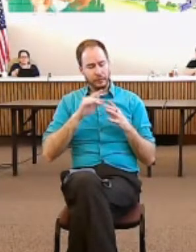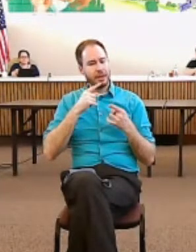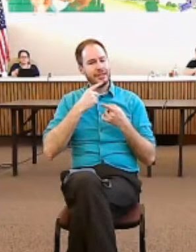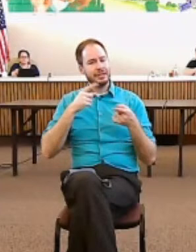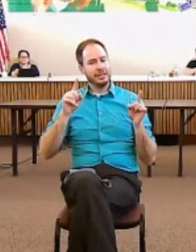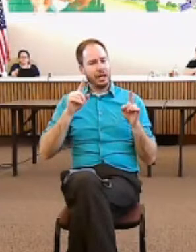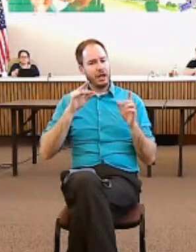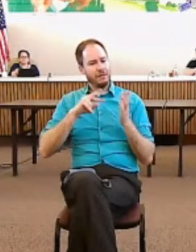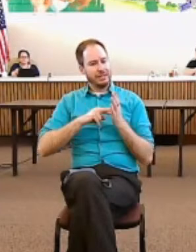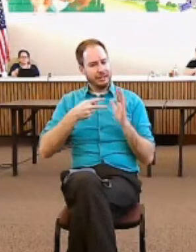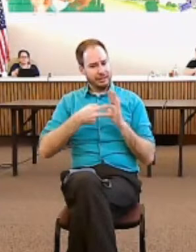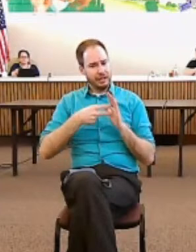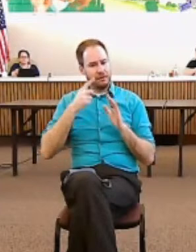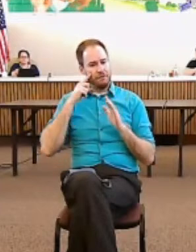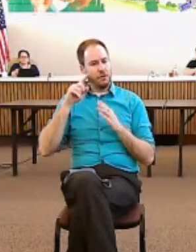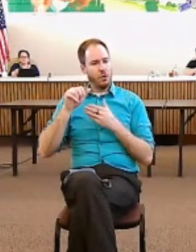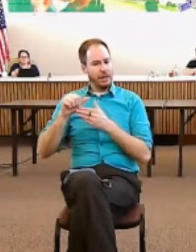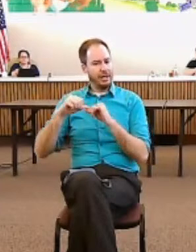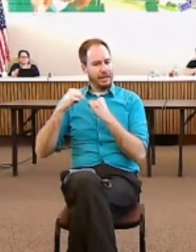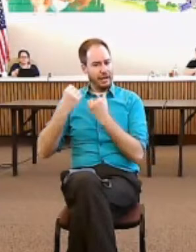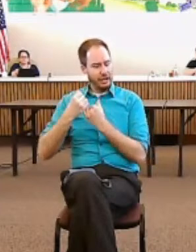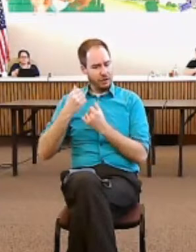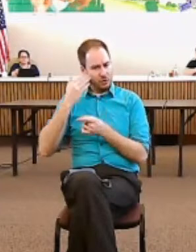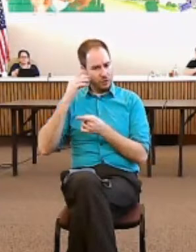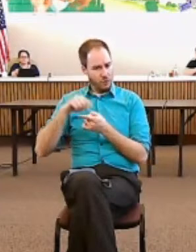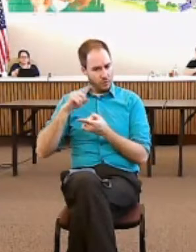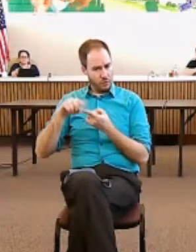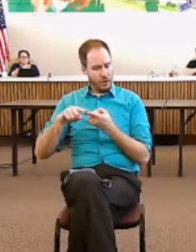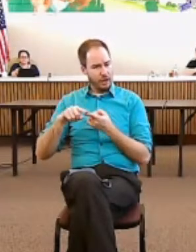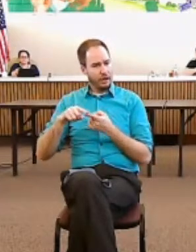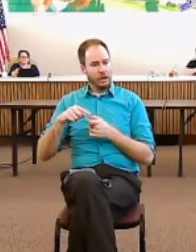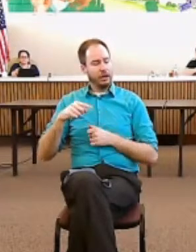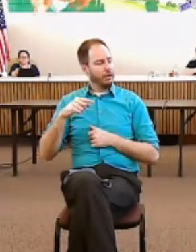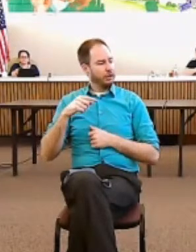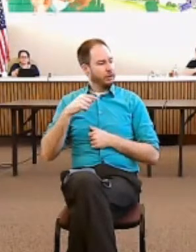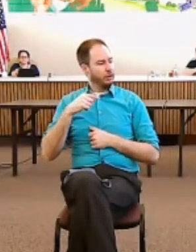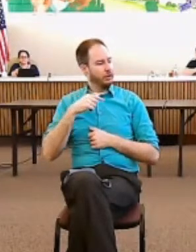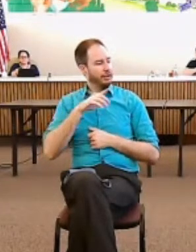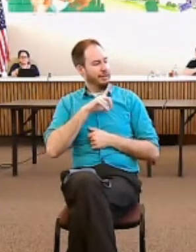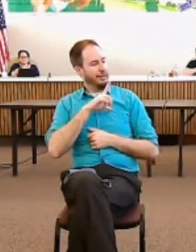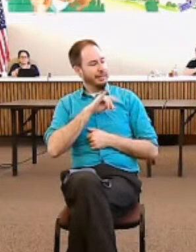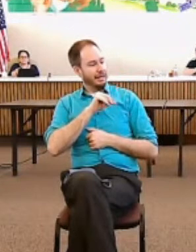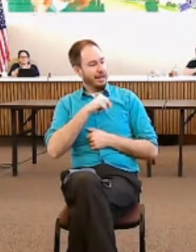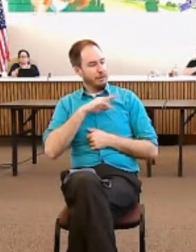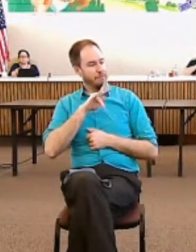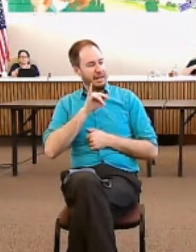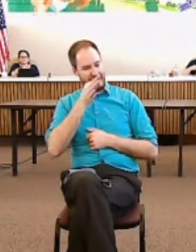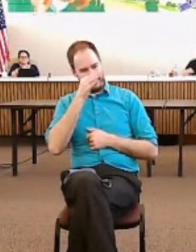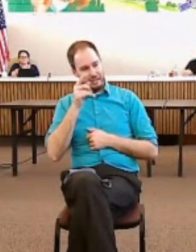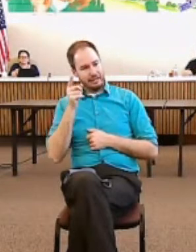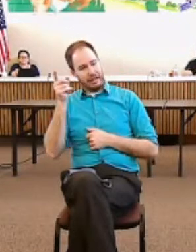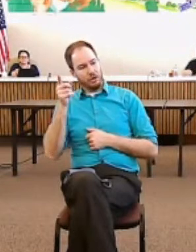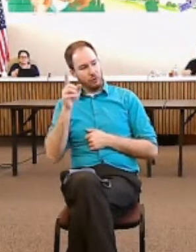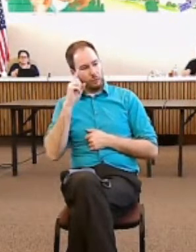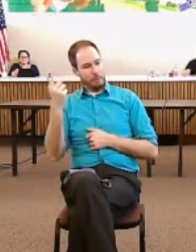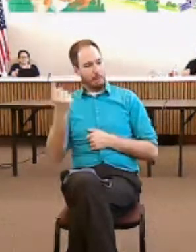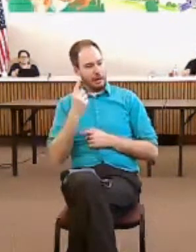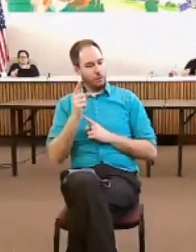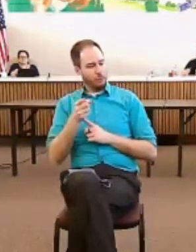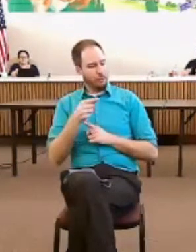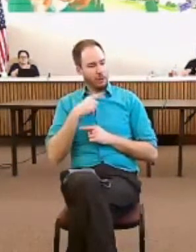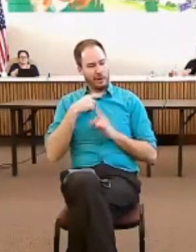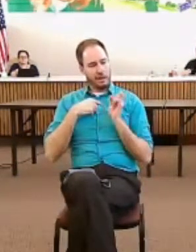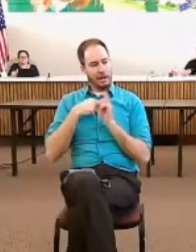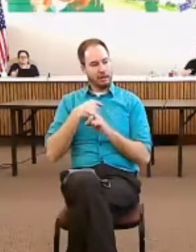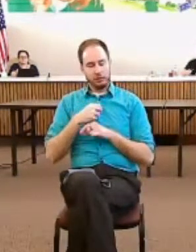declaration of intent to be lead agency? Hey, Steve, this is Linda. Becky is not with us right this second, but she'll be back momentarily and I'll ask her